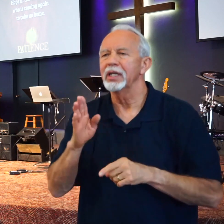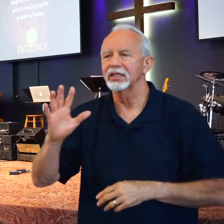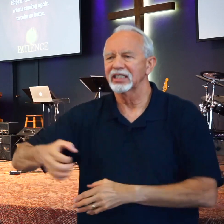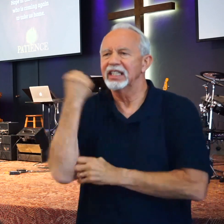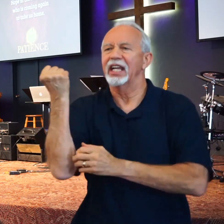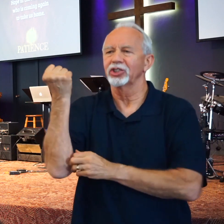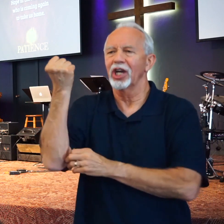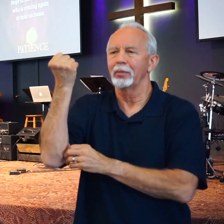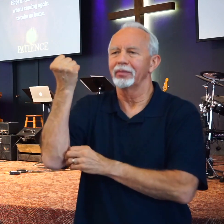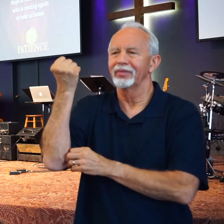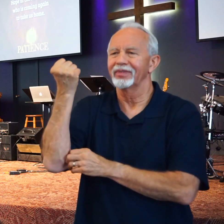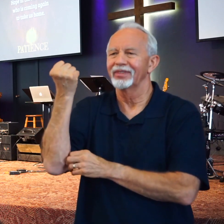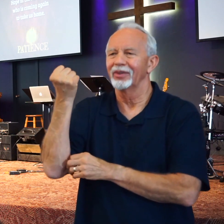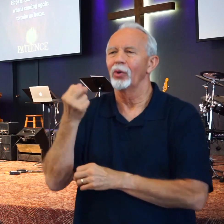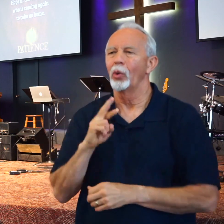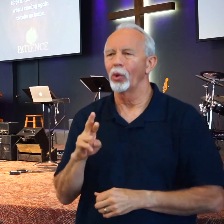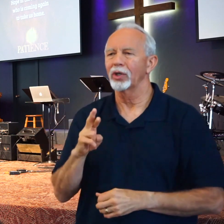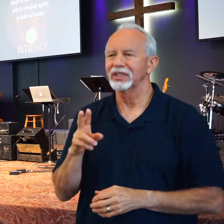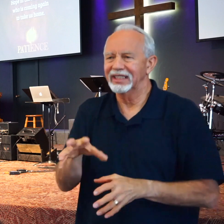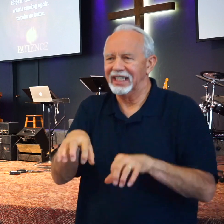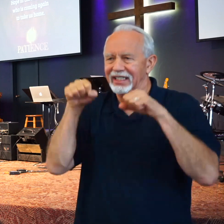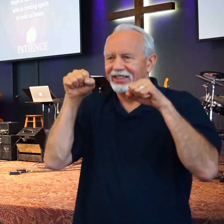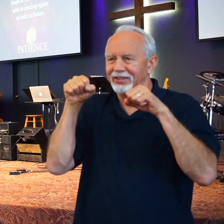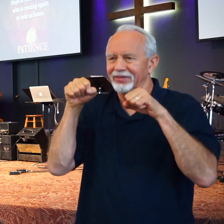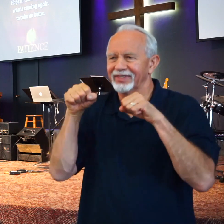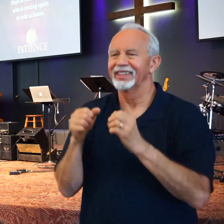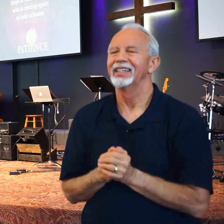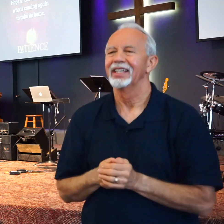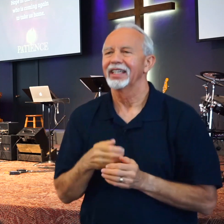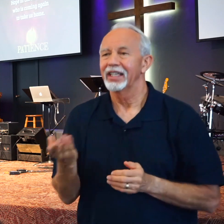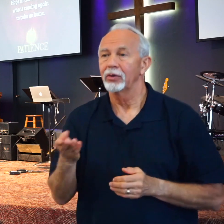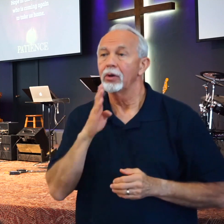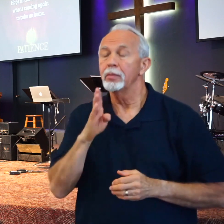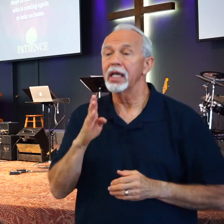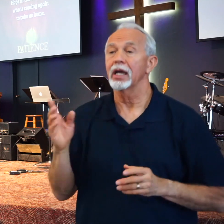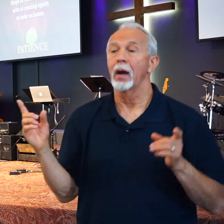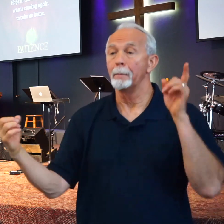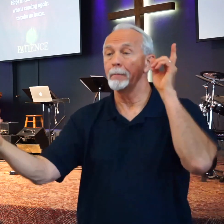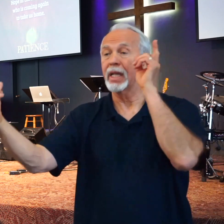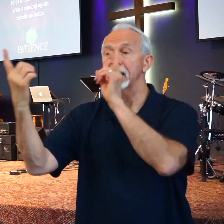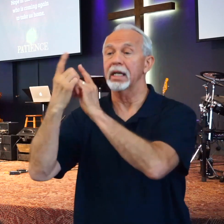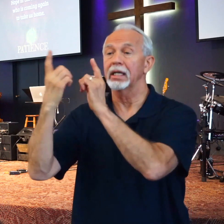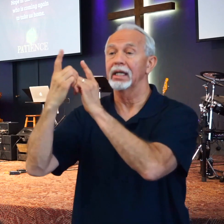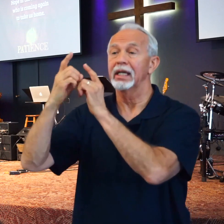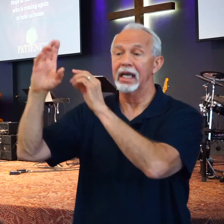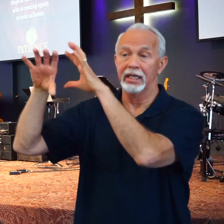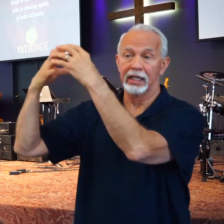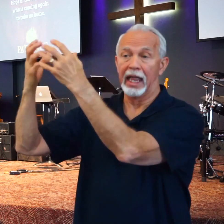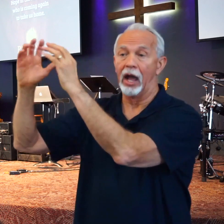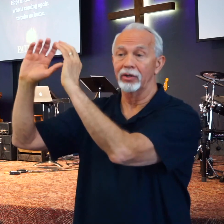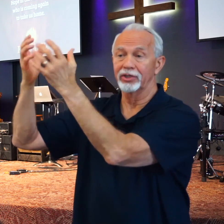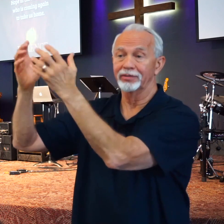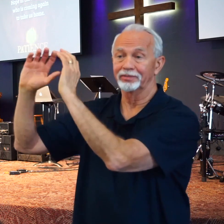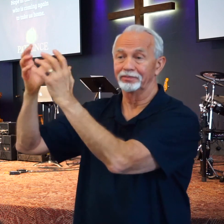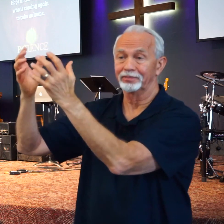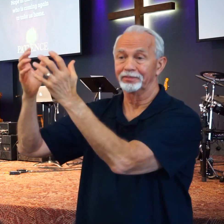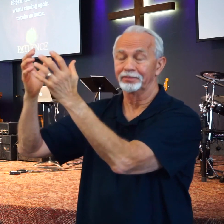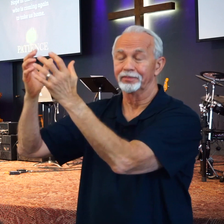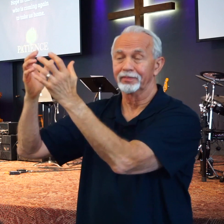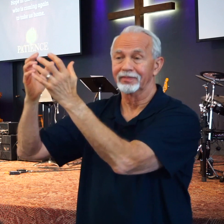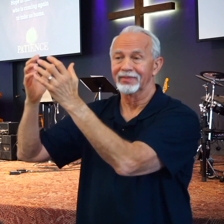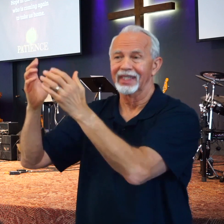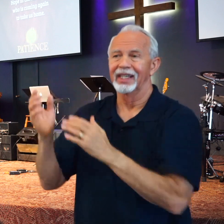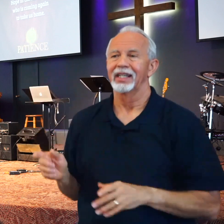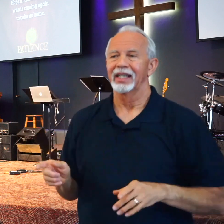up or seized. There will be a meeting in the clouds. As